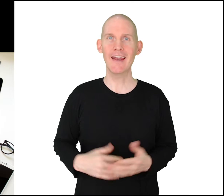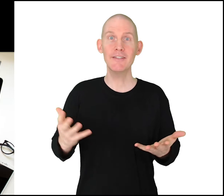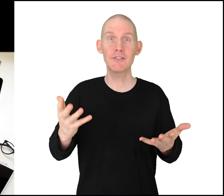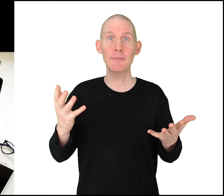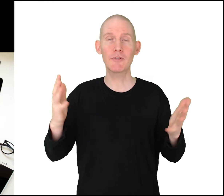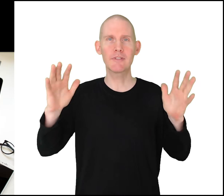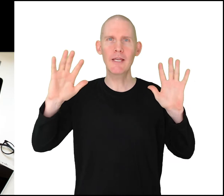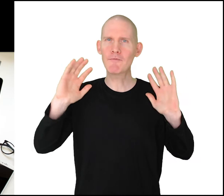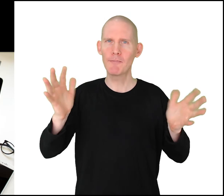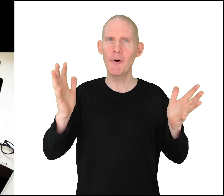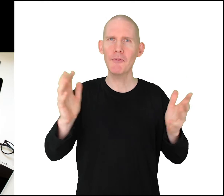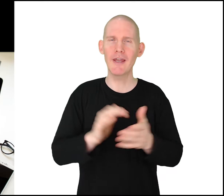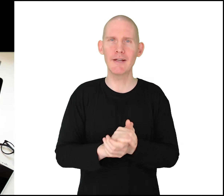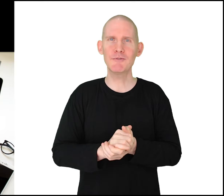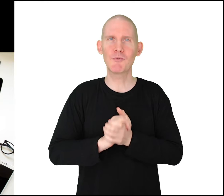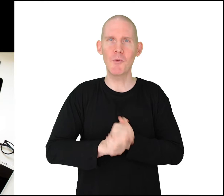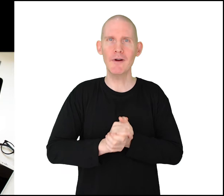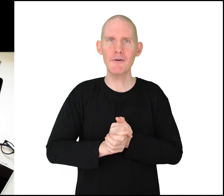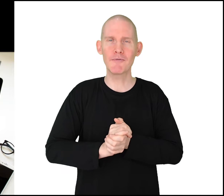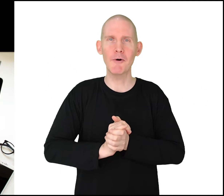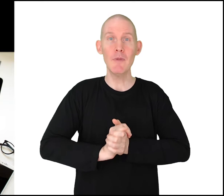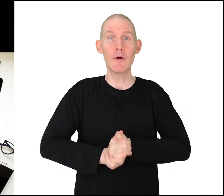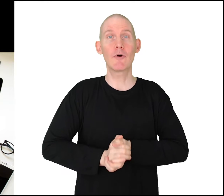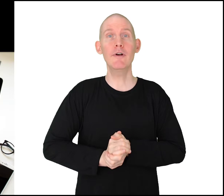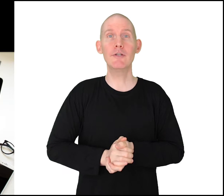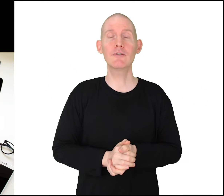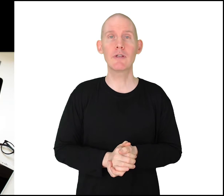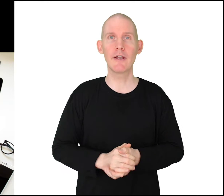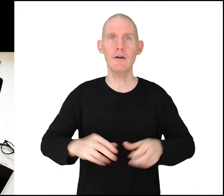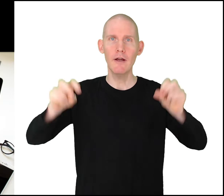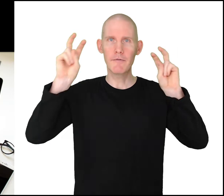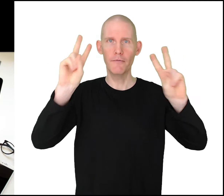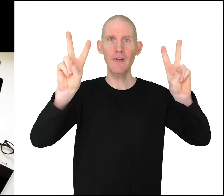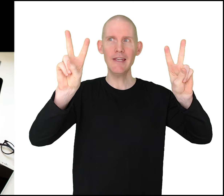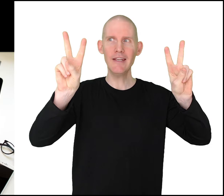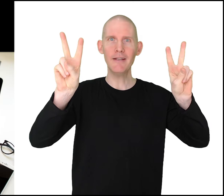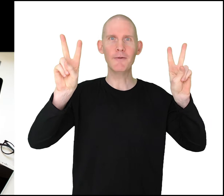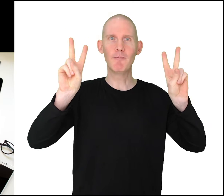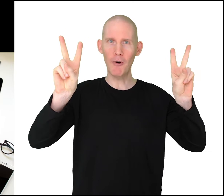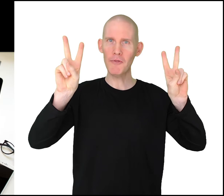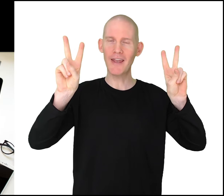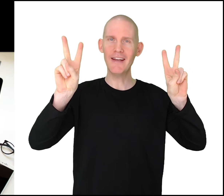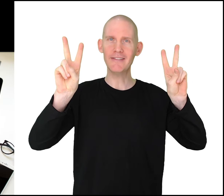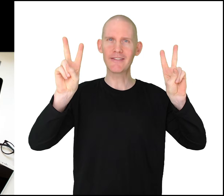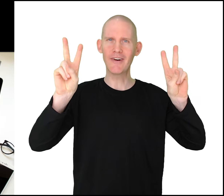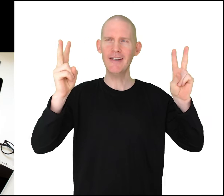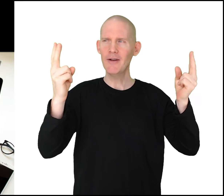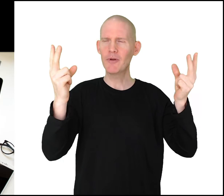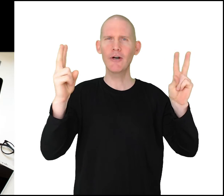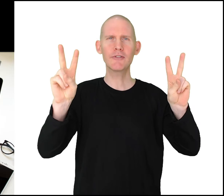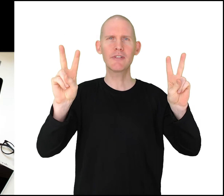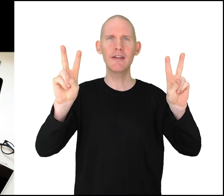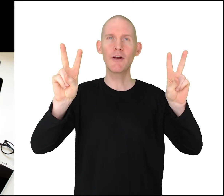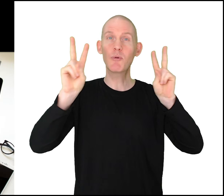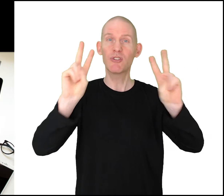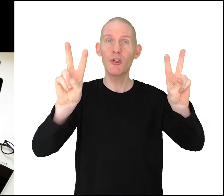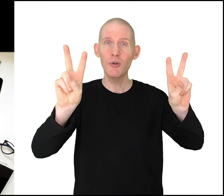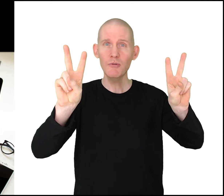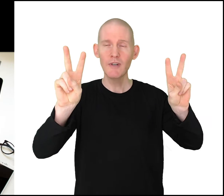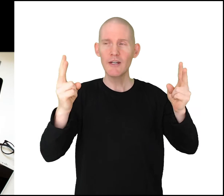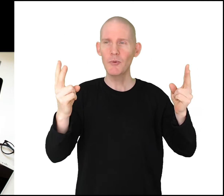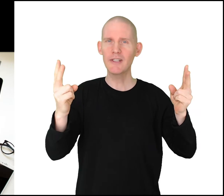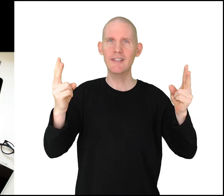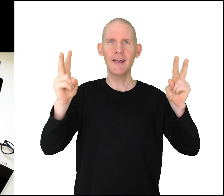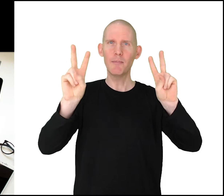Okay, the hand shapes are the same for both hands. Wonderful. We're going to use the letter V, both hands, right? We'd also say the number